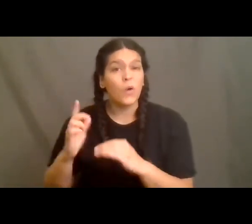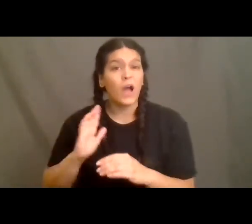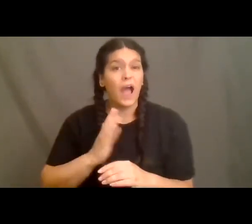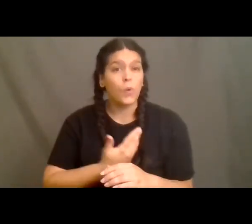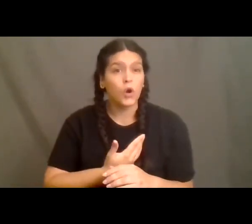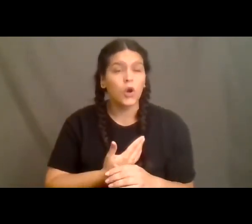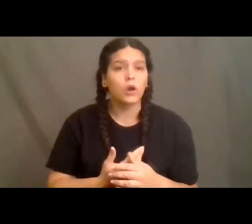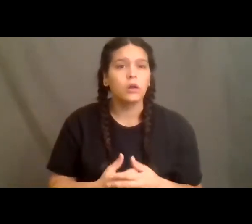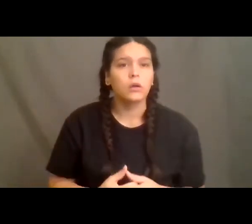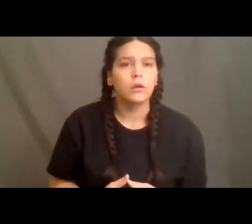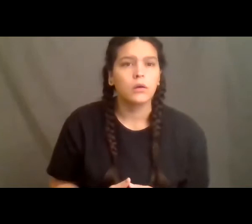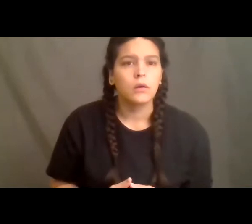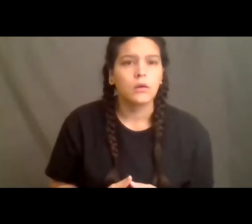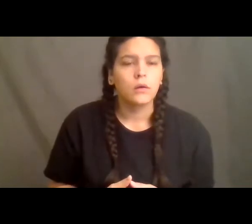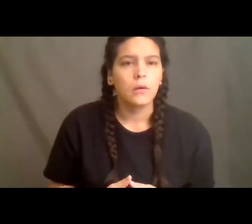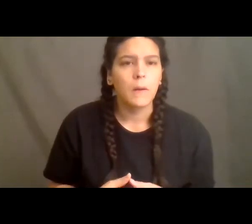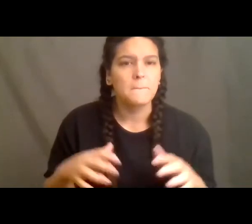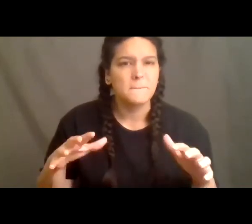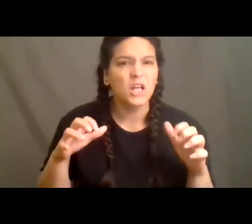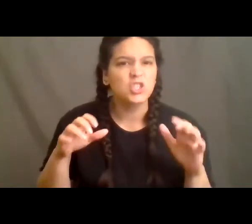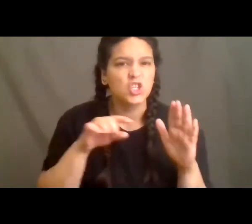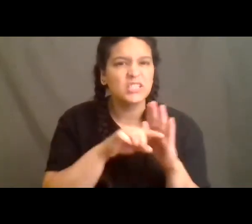slayers. And they were